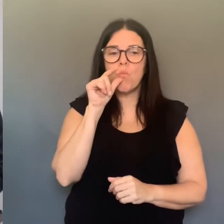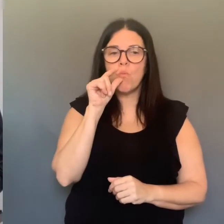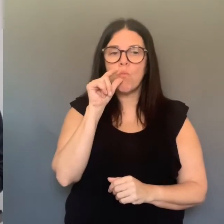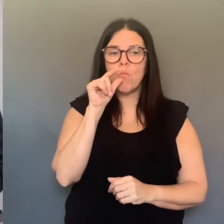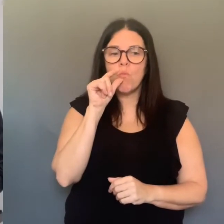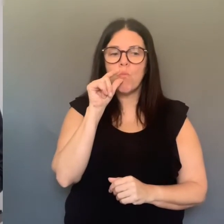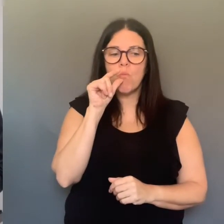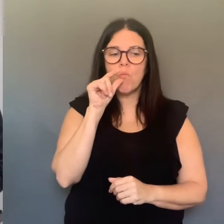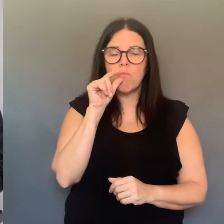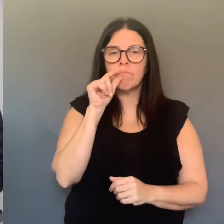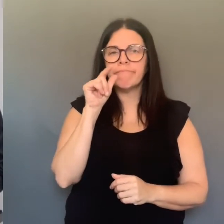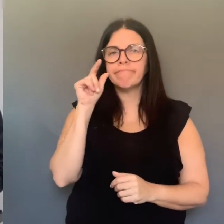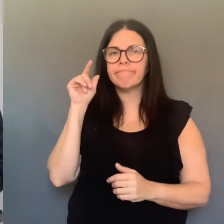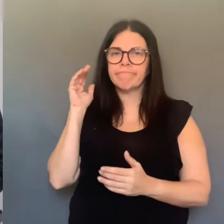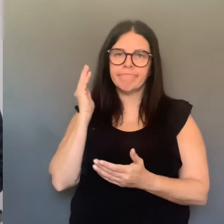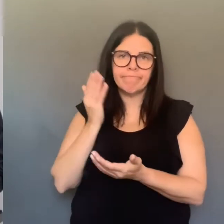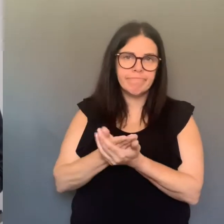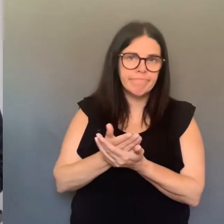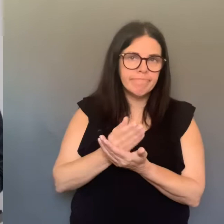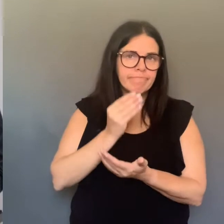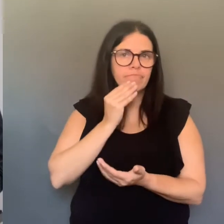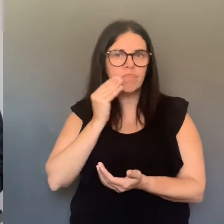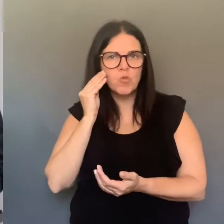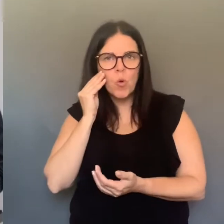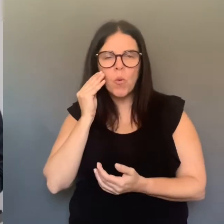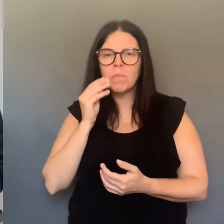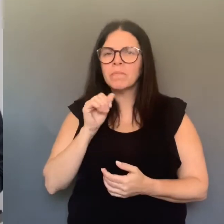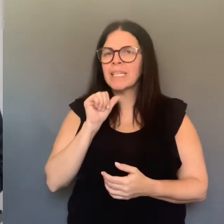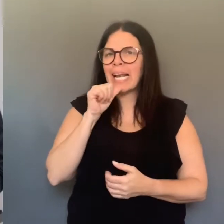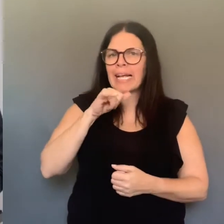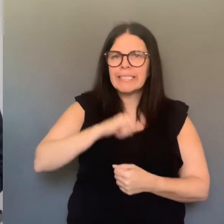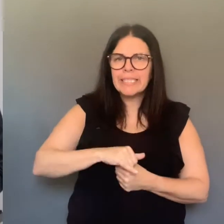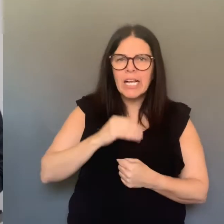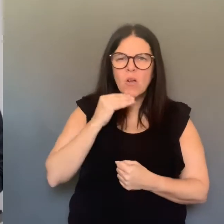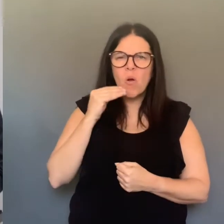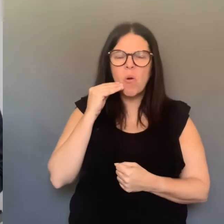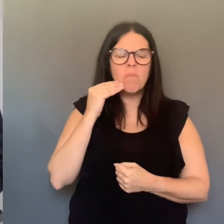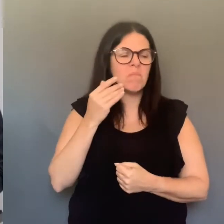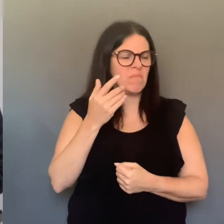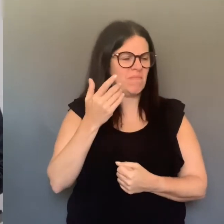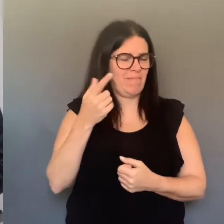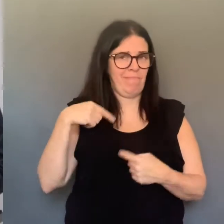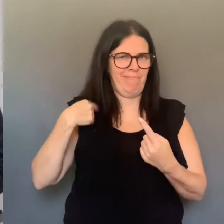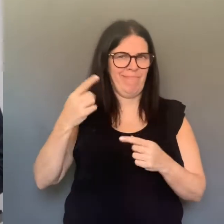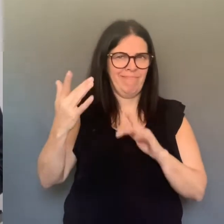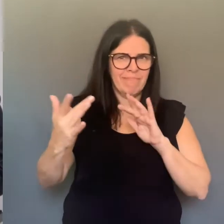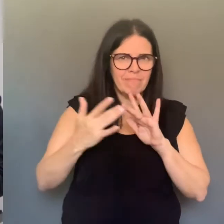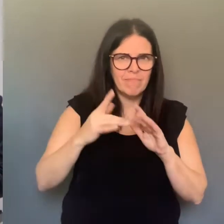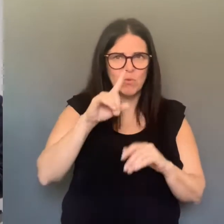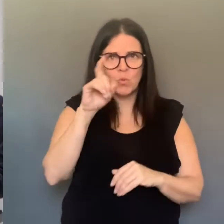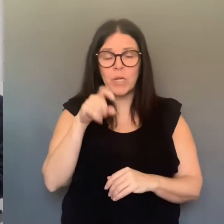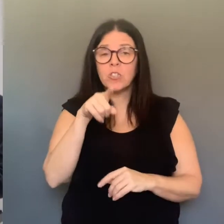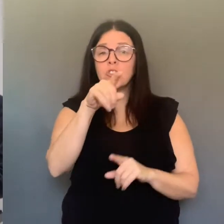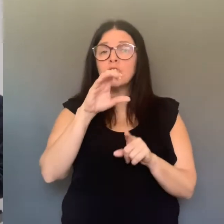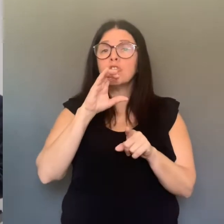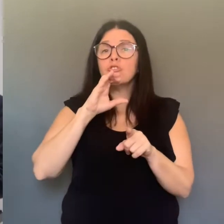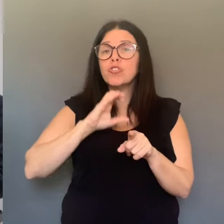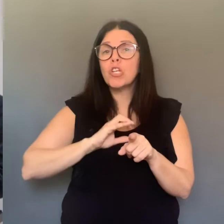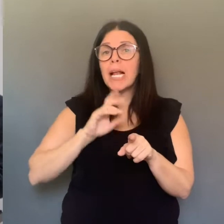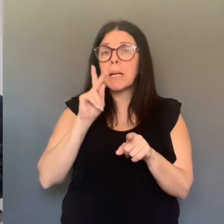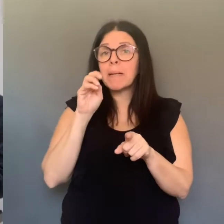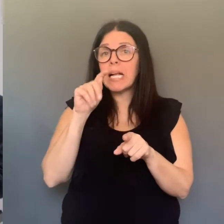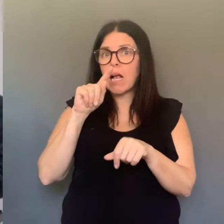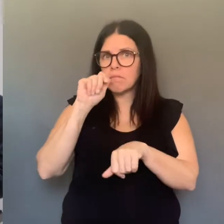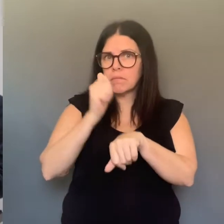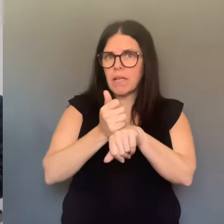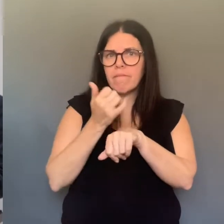Yes, I have a question about people who might not be self-isolating after coming back from a